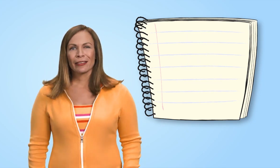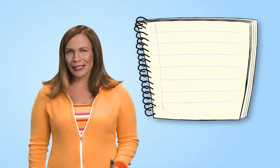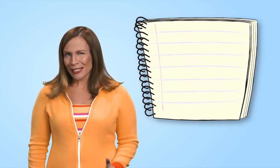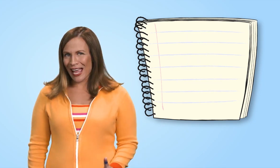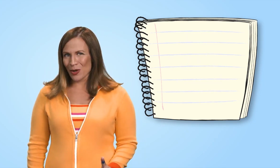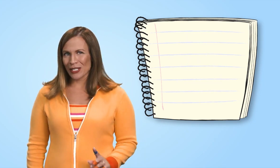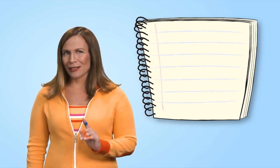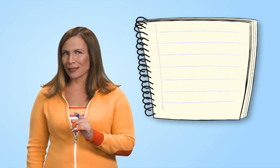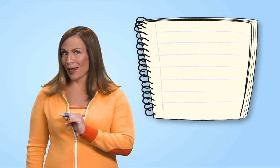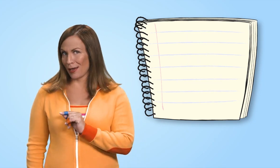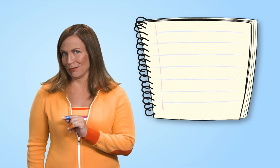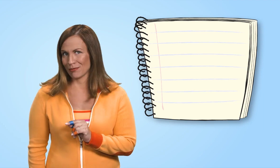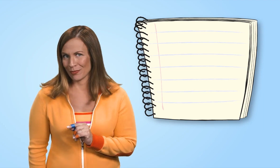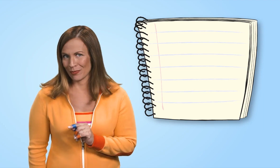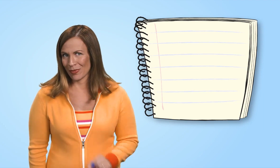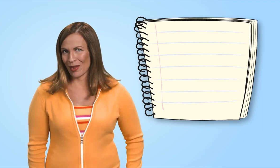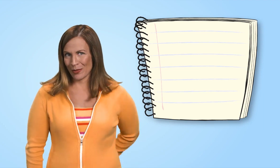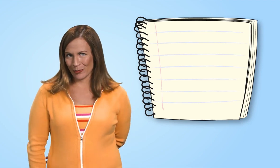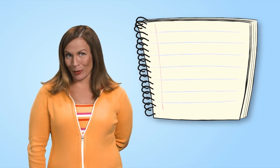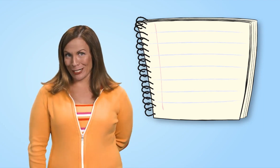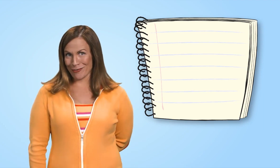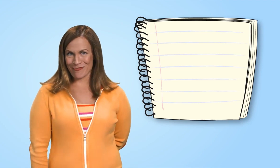Let's count to 10. Ready?